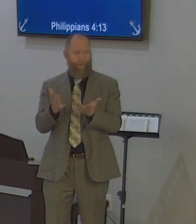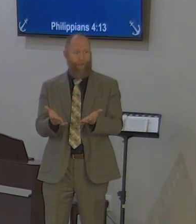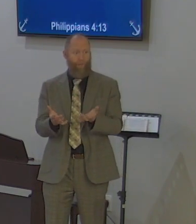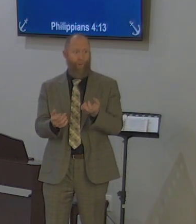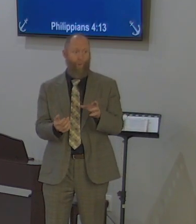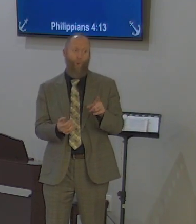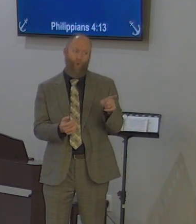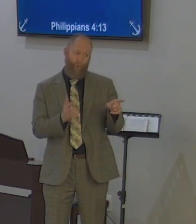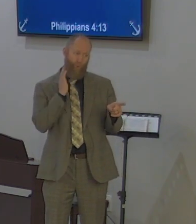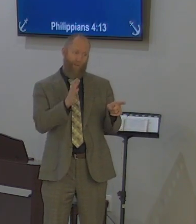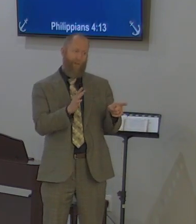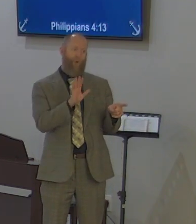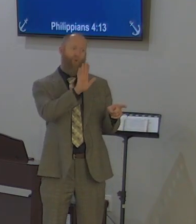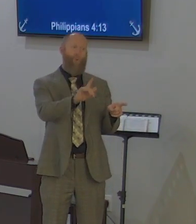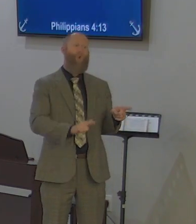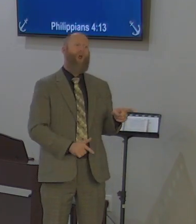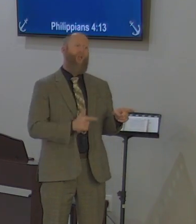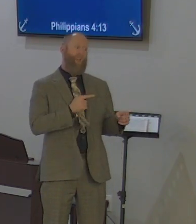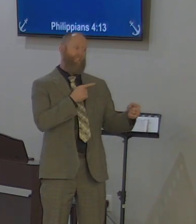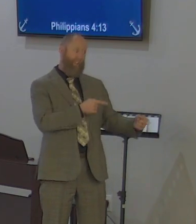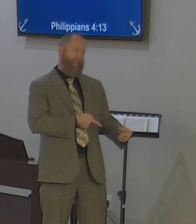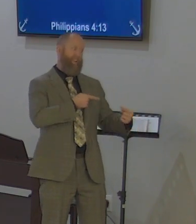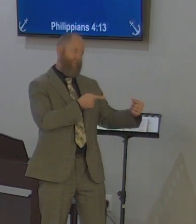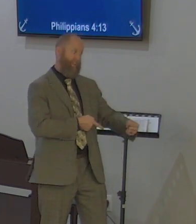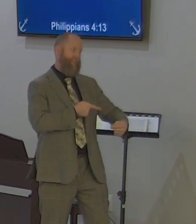You'll have to struggle with discontentment.